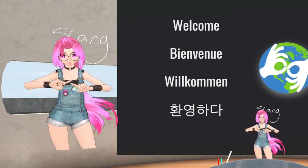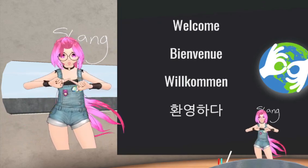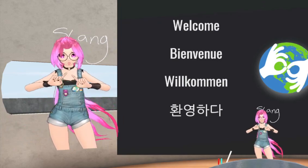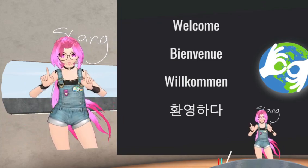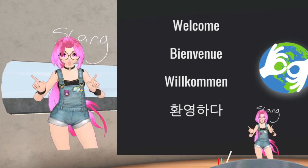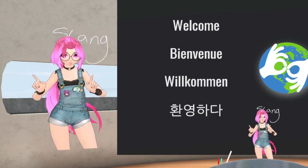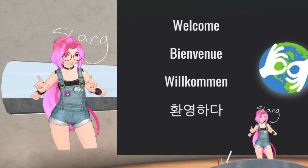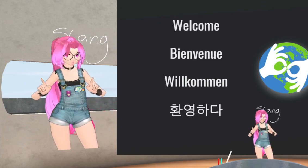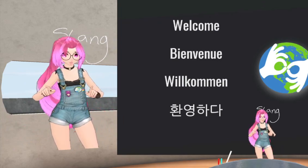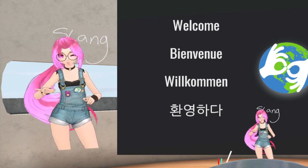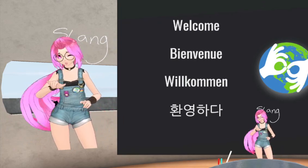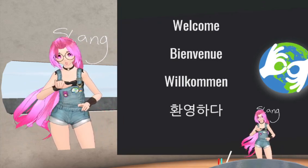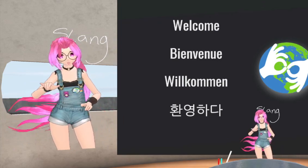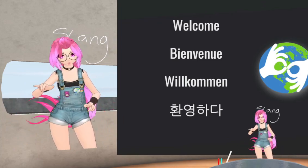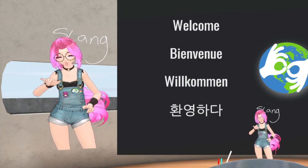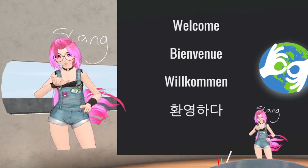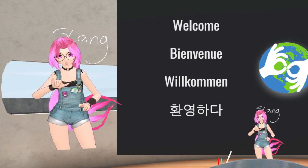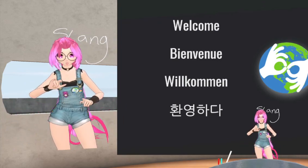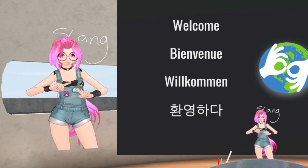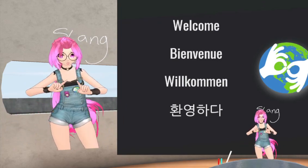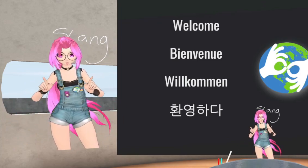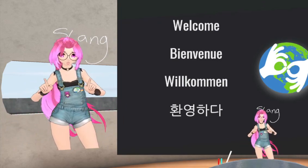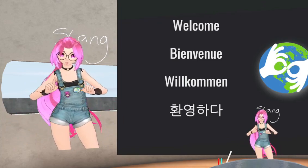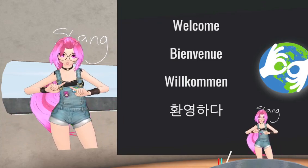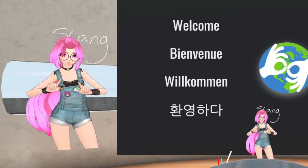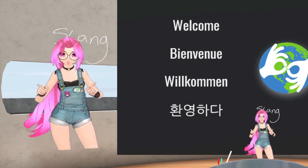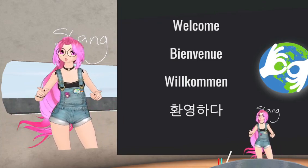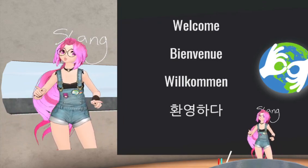full. This is a sign for full, actual, just like in general, full. If you want to describe full body, a full cup,